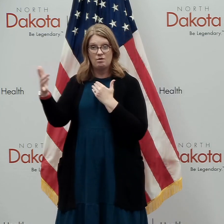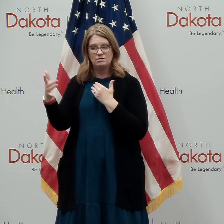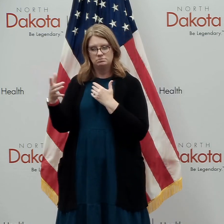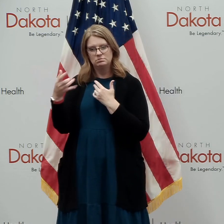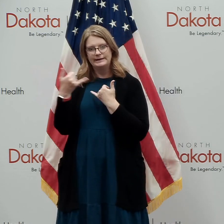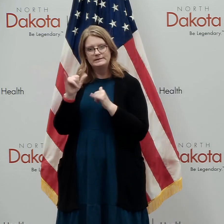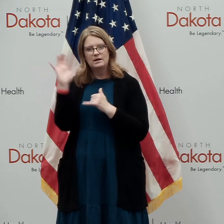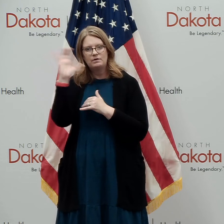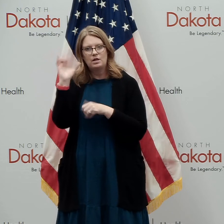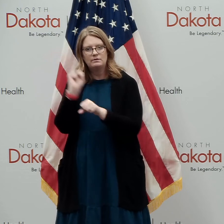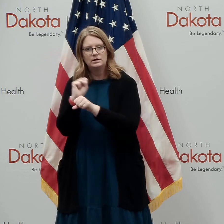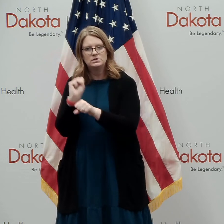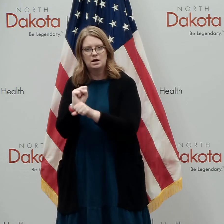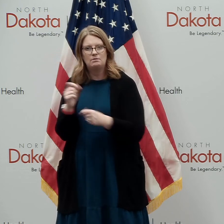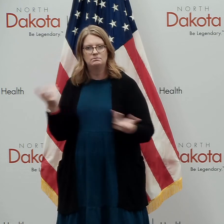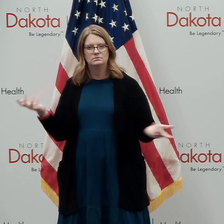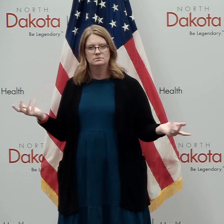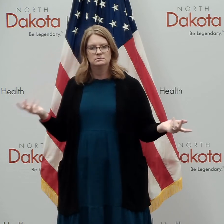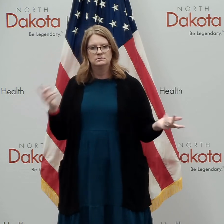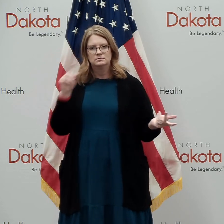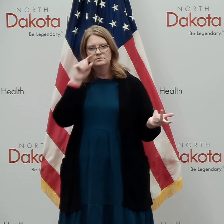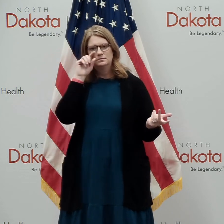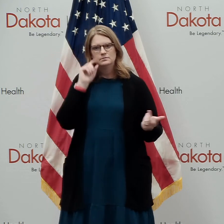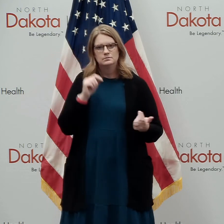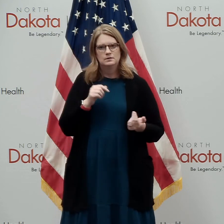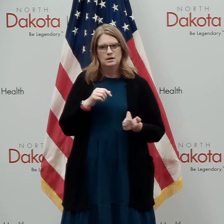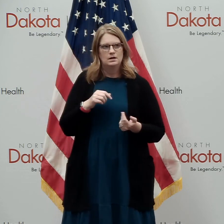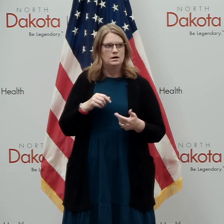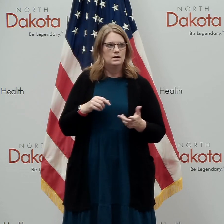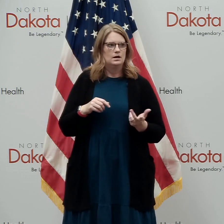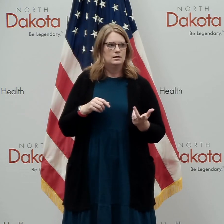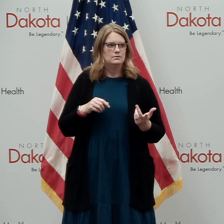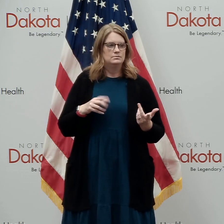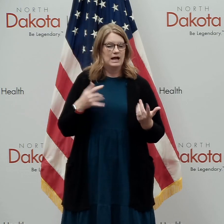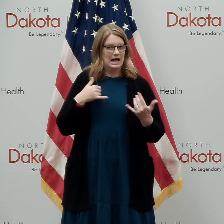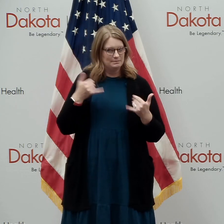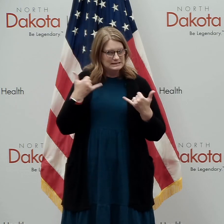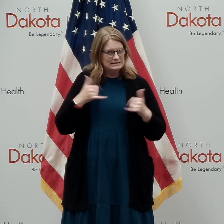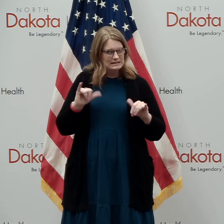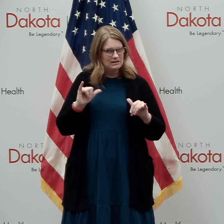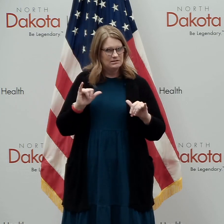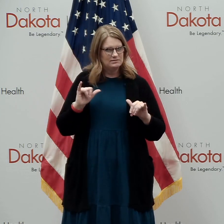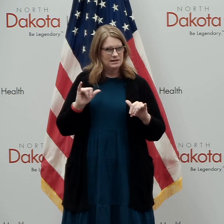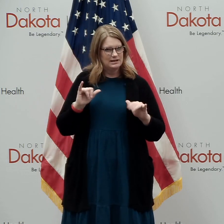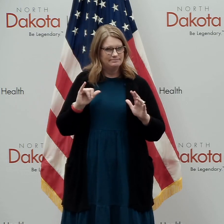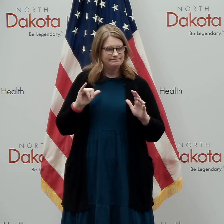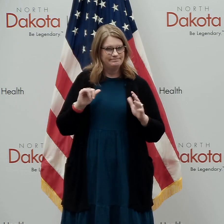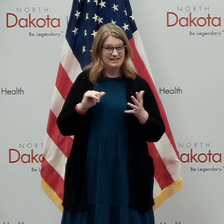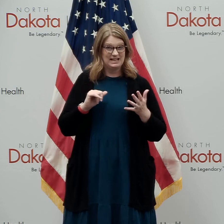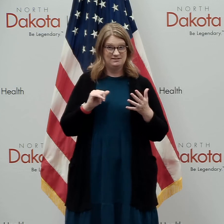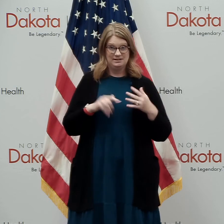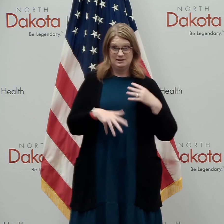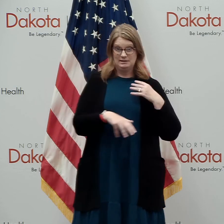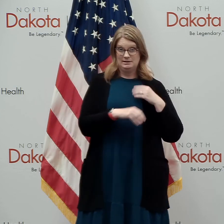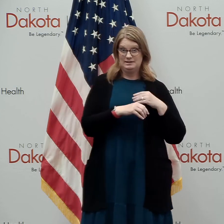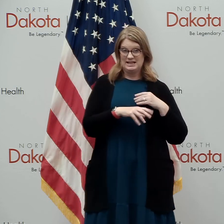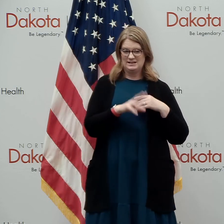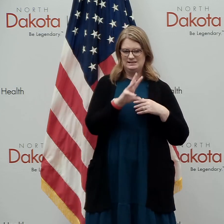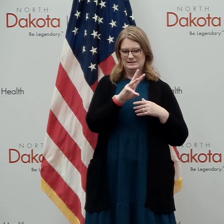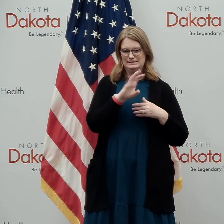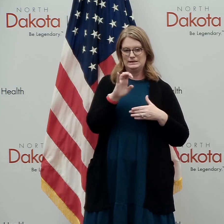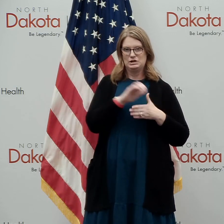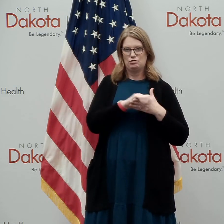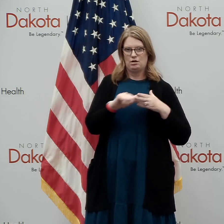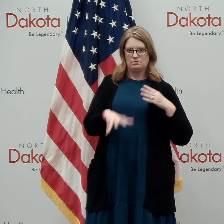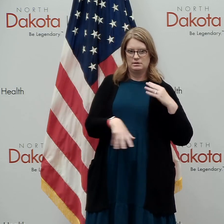And so that's why we got there. I'm still highly critical of the in ways the 600 was deployed